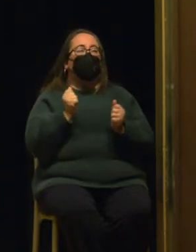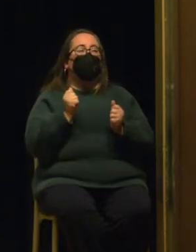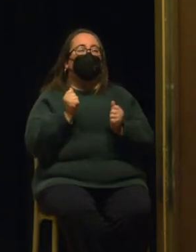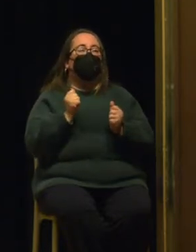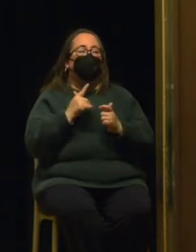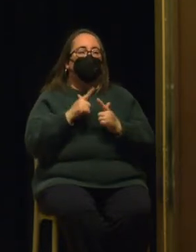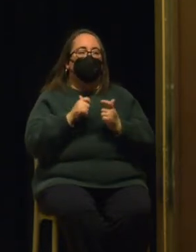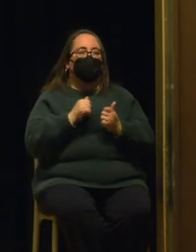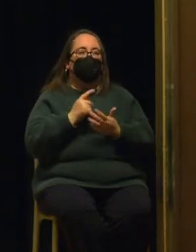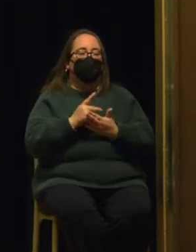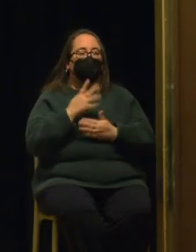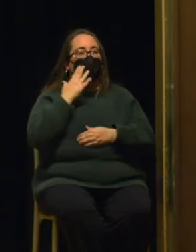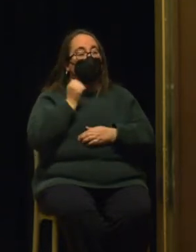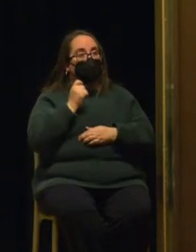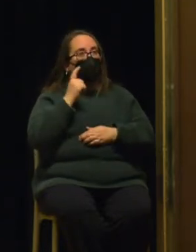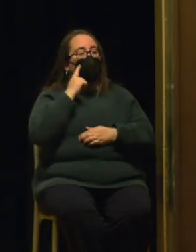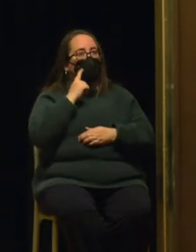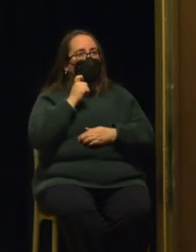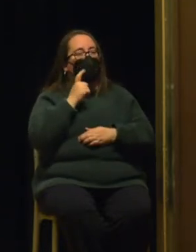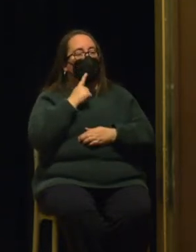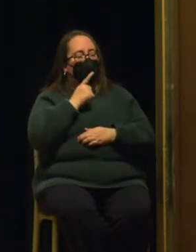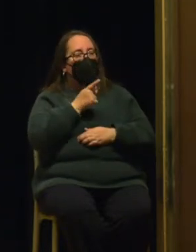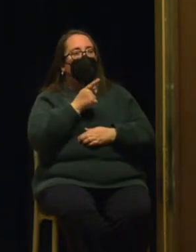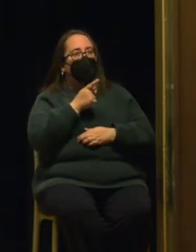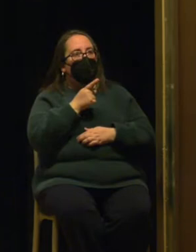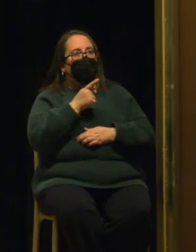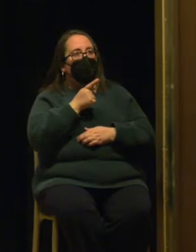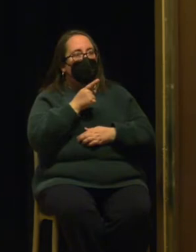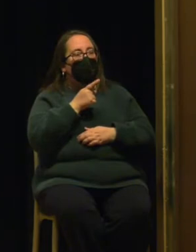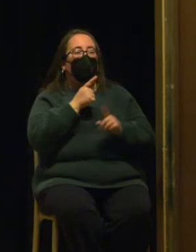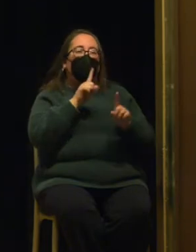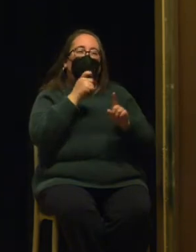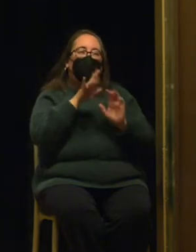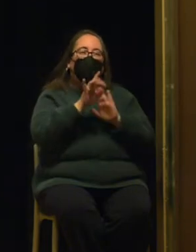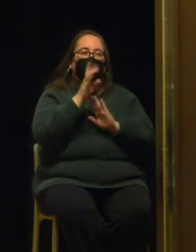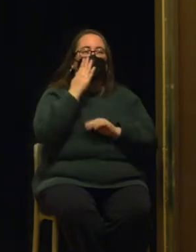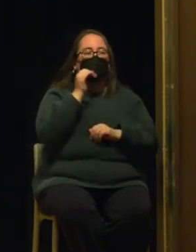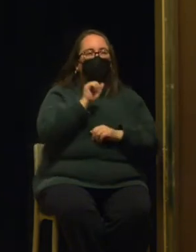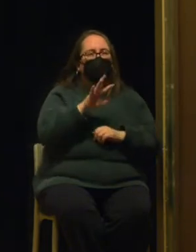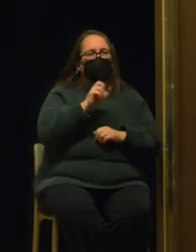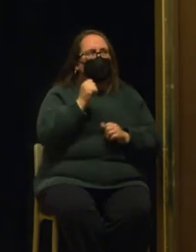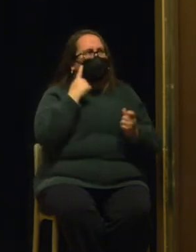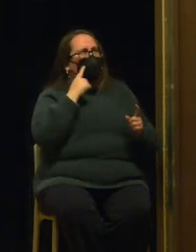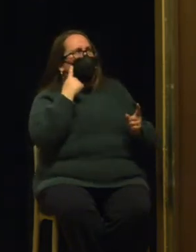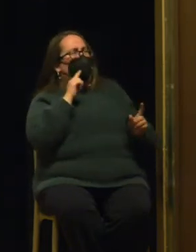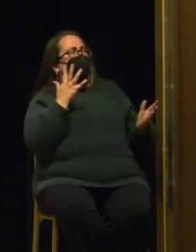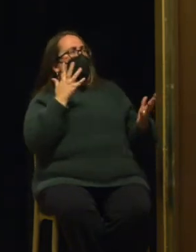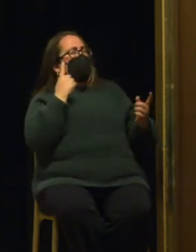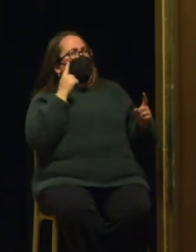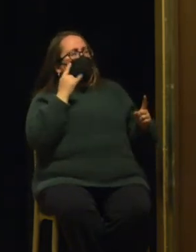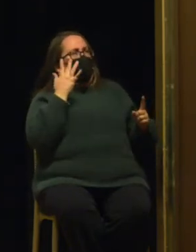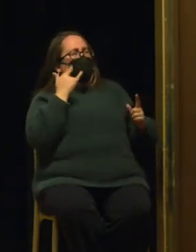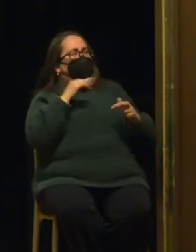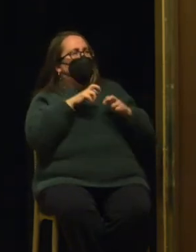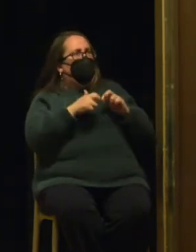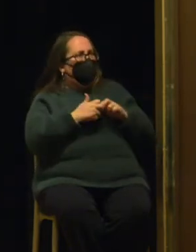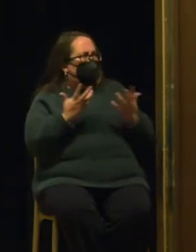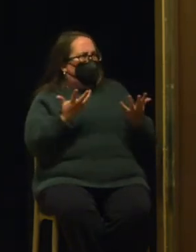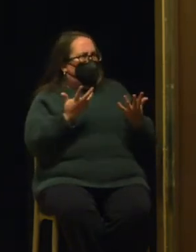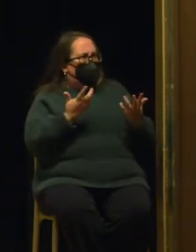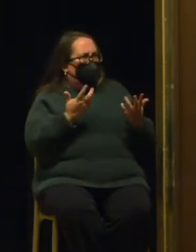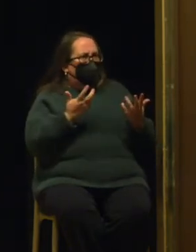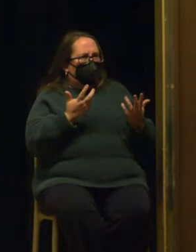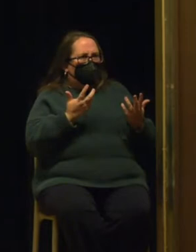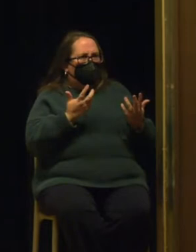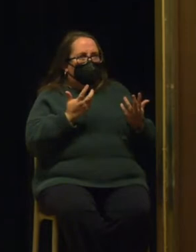green light it because he thought they would say he just did it because he was Asian, which is like, why? Yeah. Why is that a problem? And he had to get I